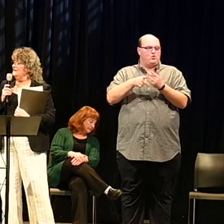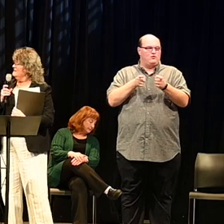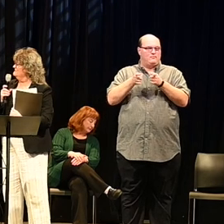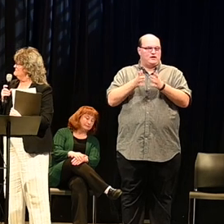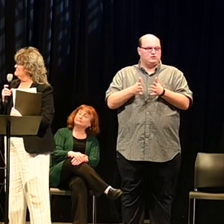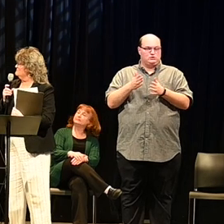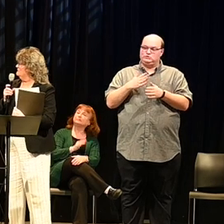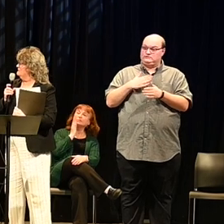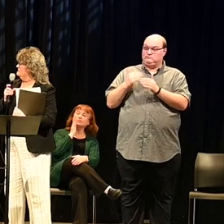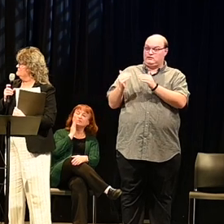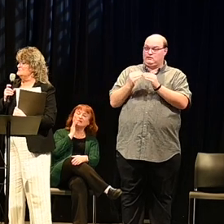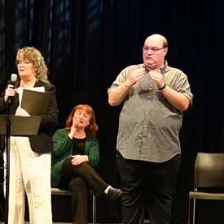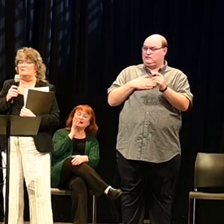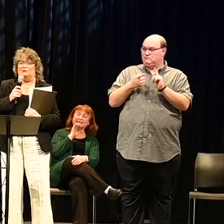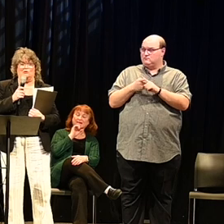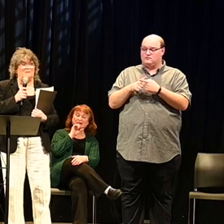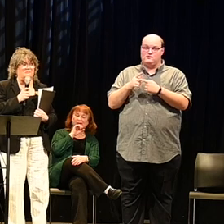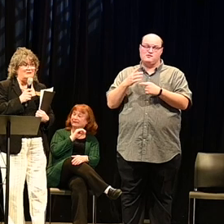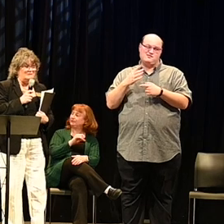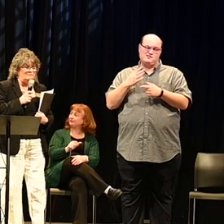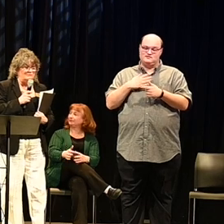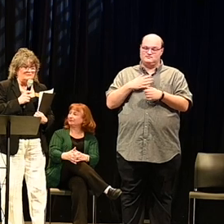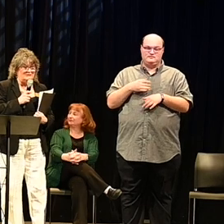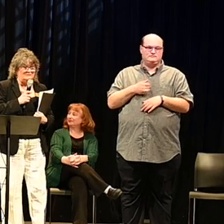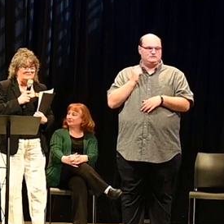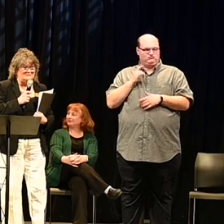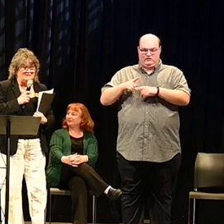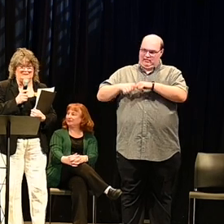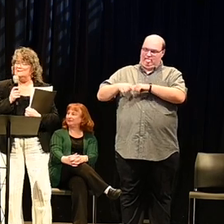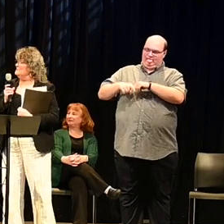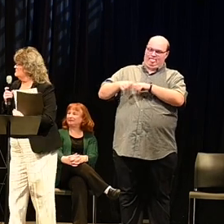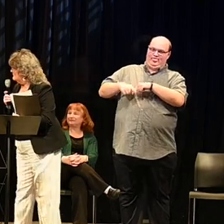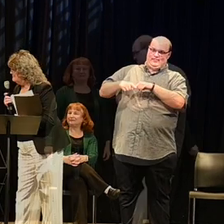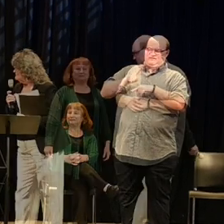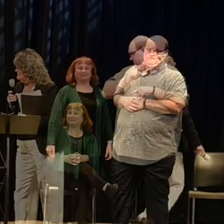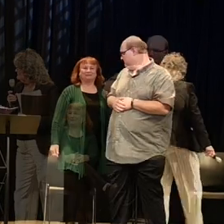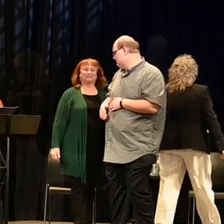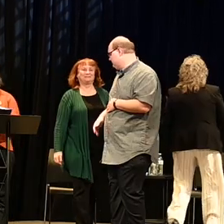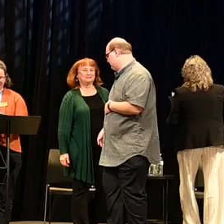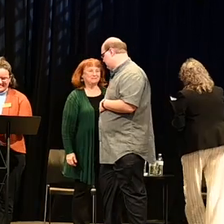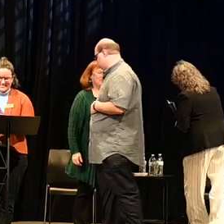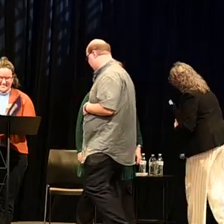is my colleague. She is my friend. She's my right arm and my left arm on any given day. Morgan.